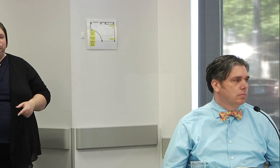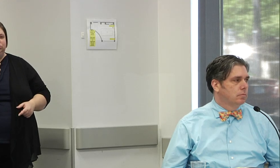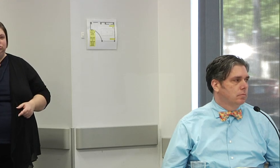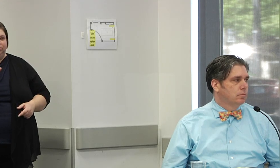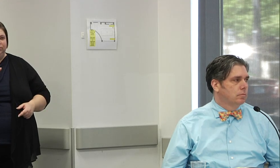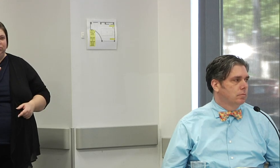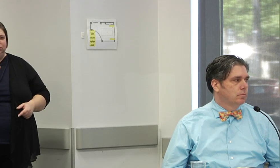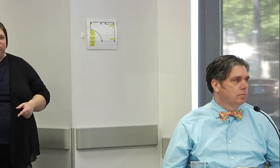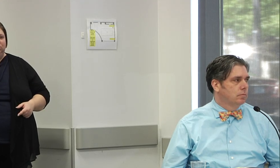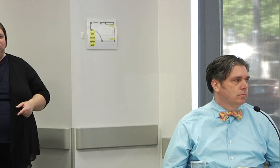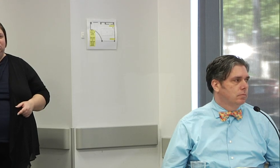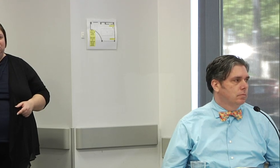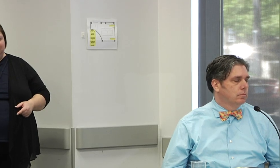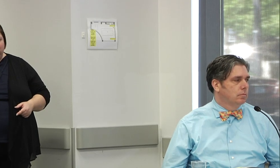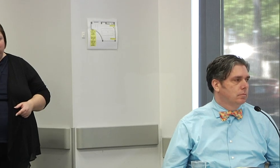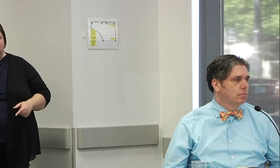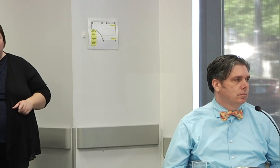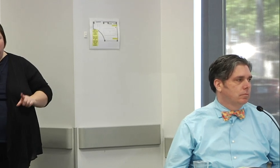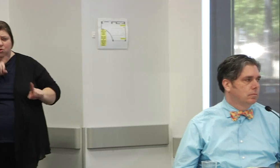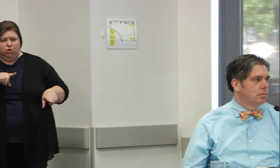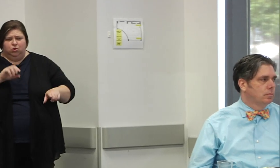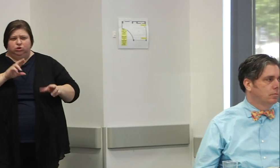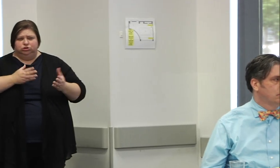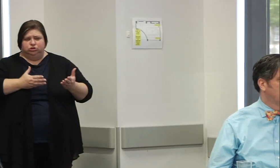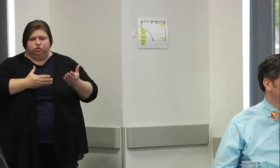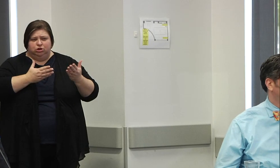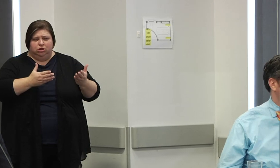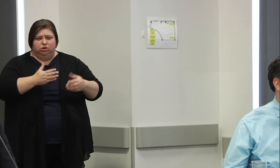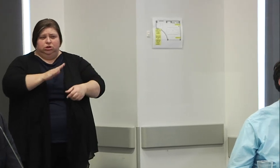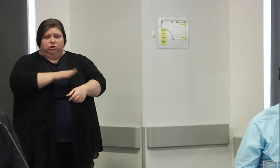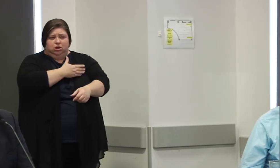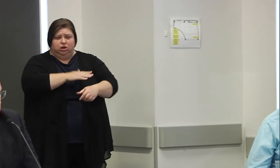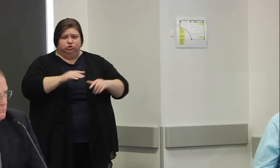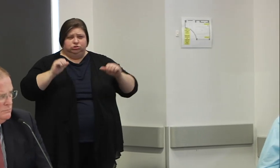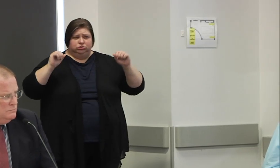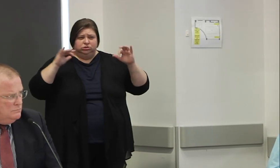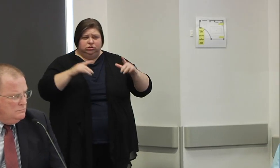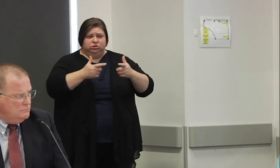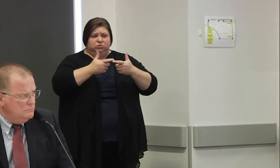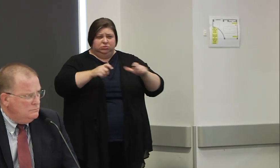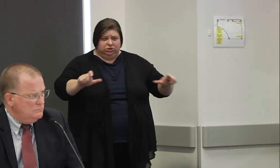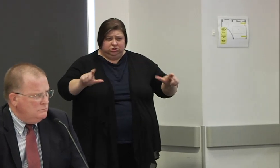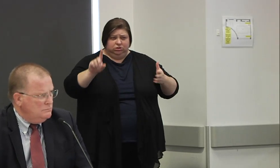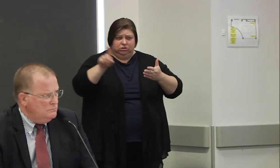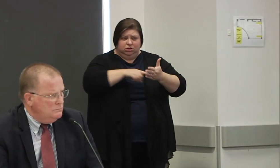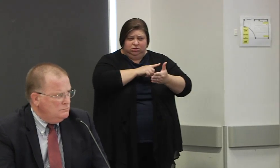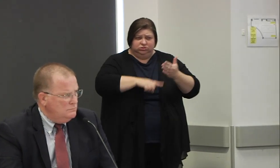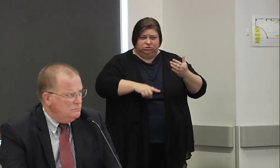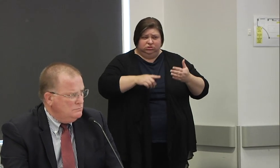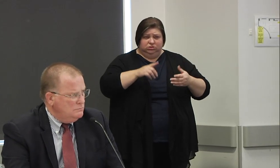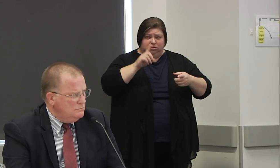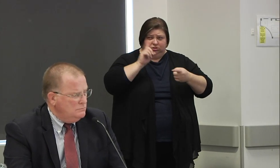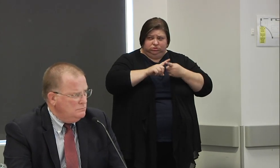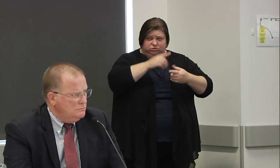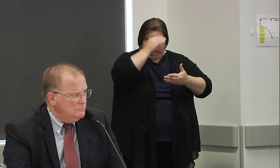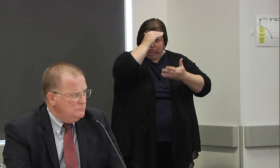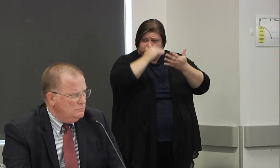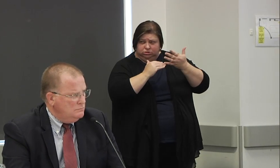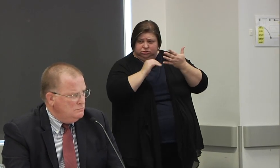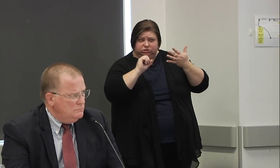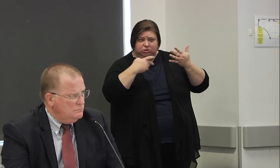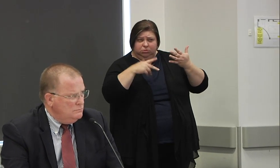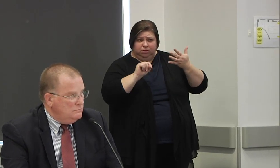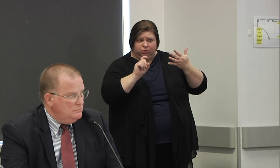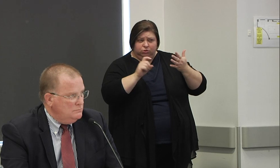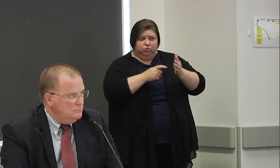or suggesting concerts and other large gatherings be canceled at the end of September or suggesting? And can high school and college football